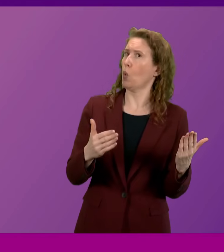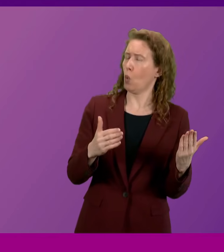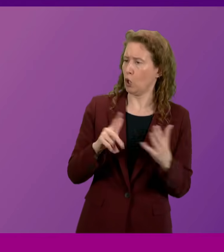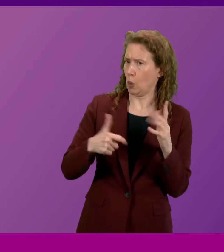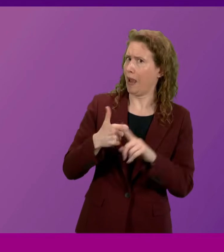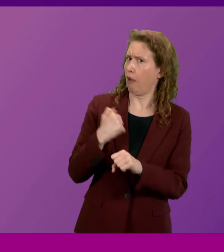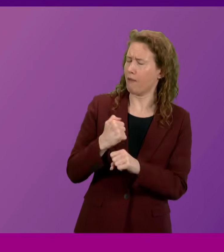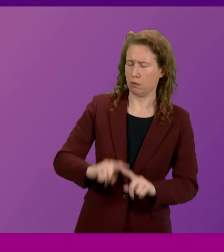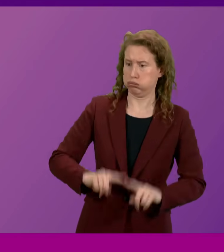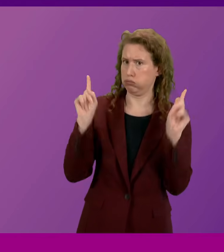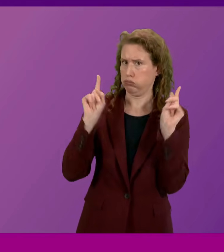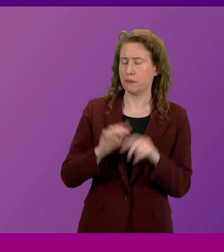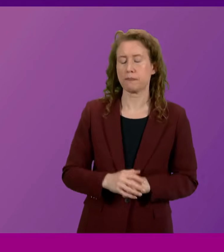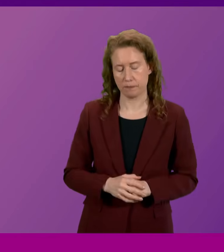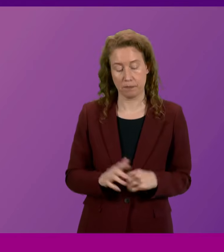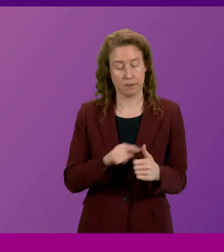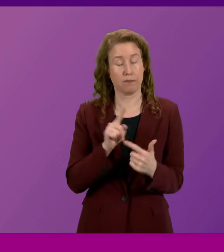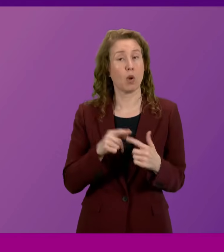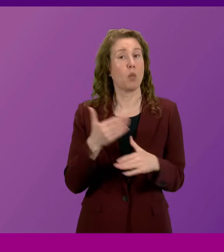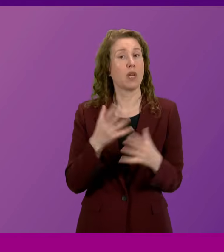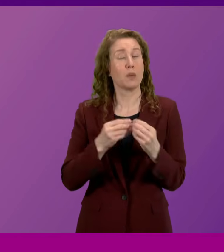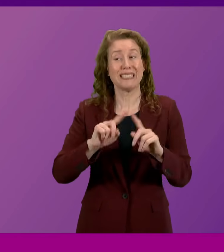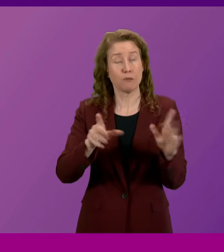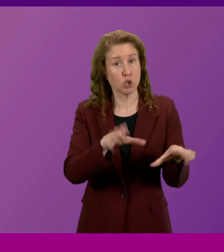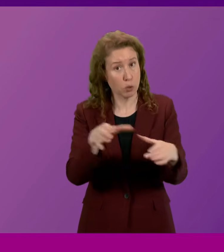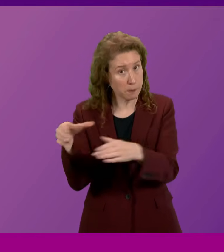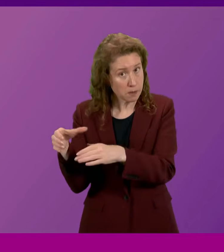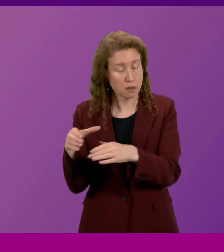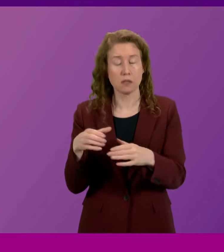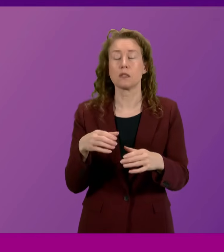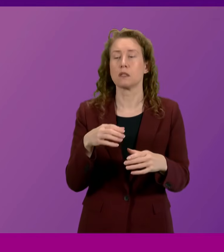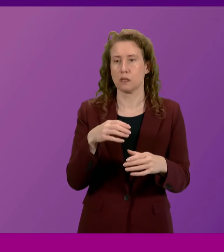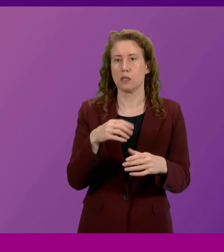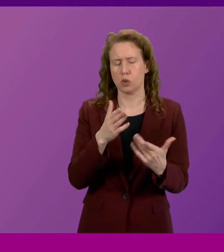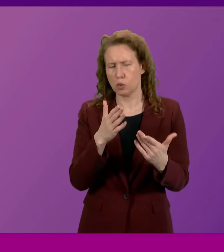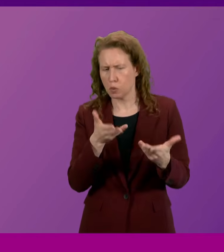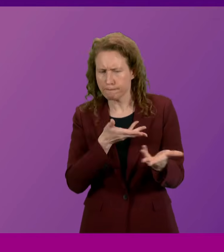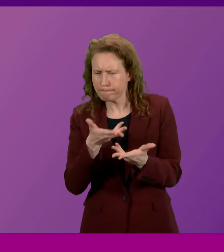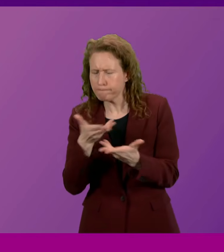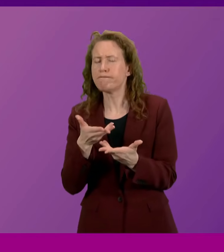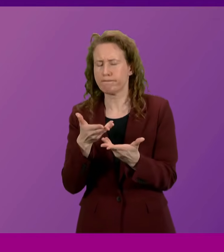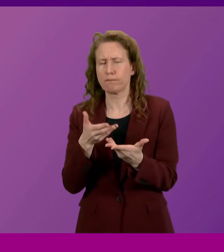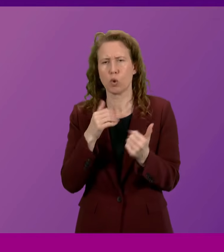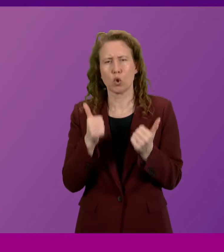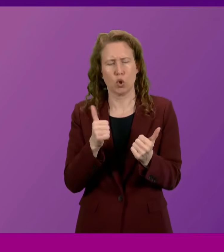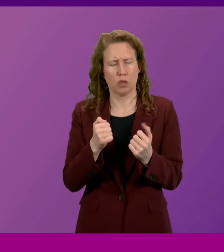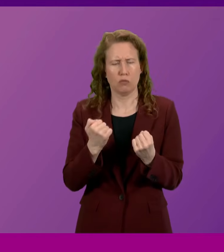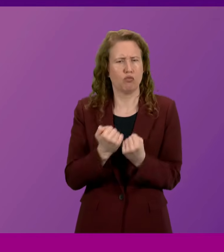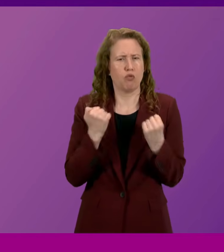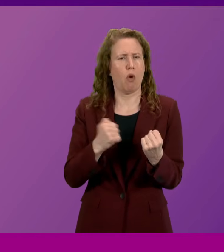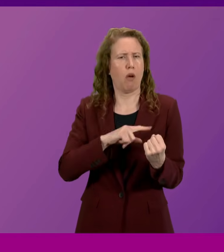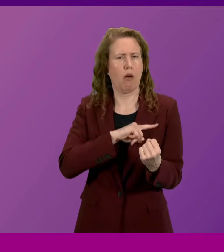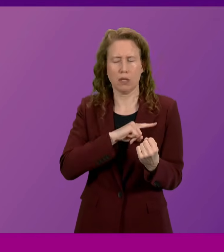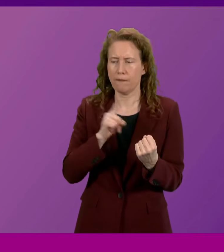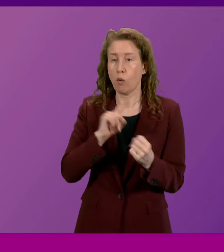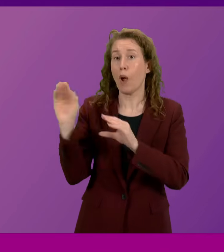the United Kingdom Government. We have been working with different groups to make a rational argument for an approach